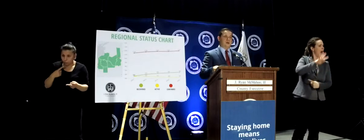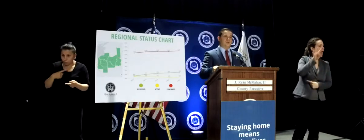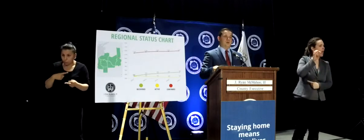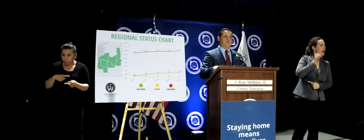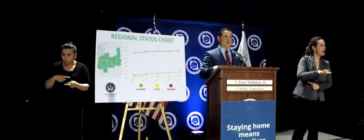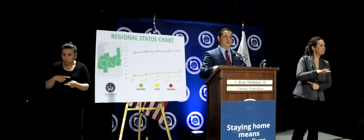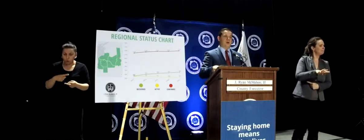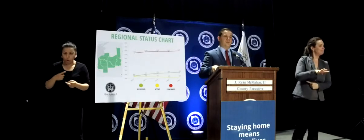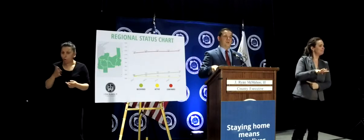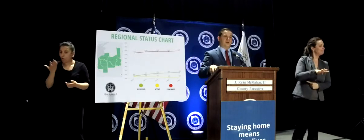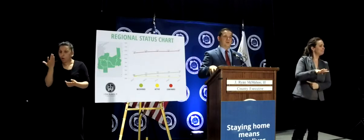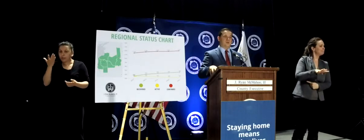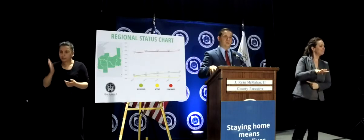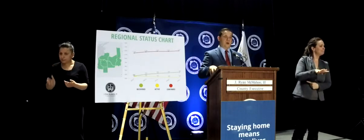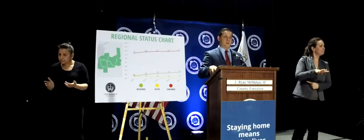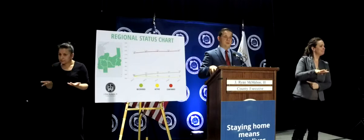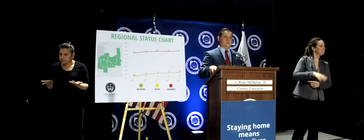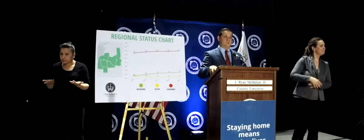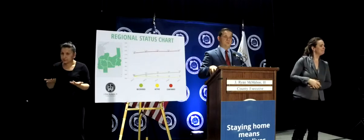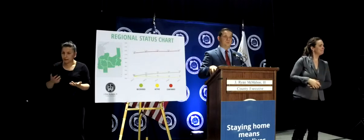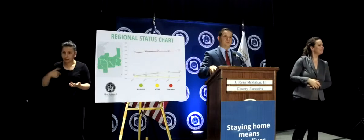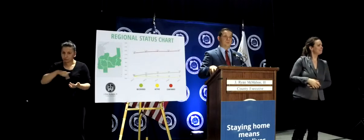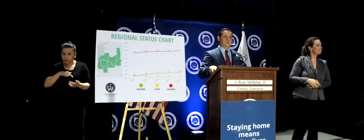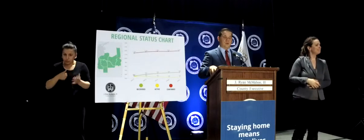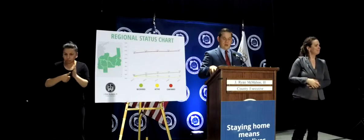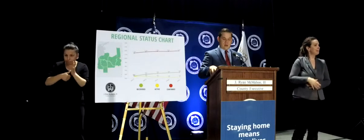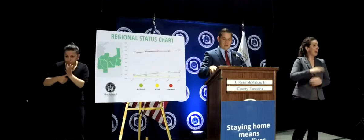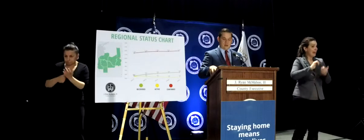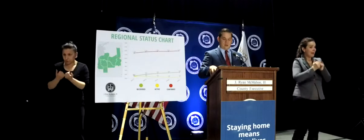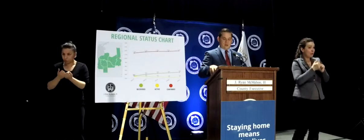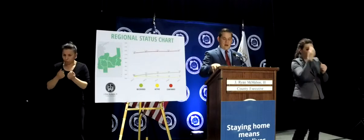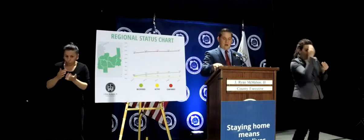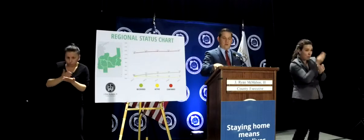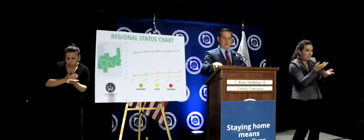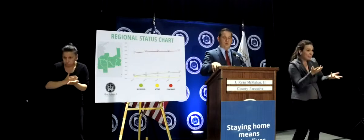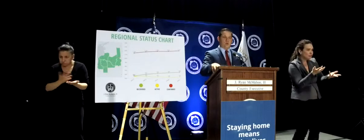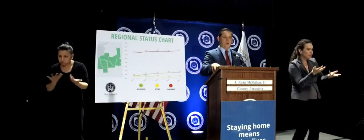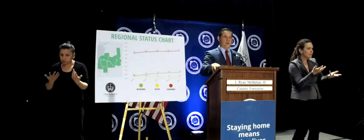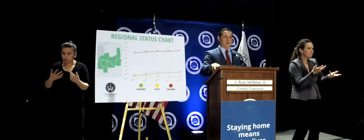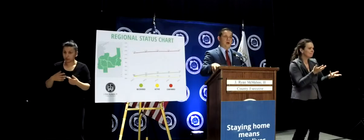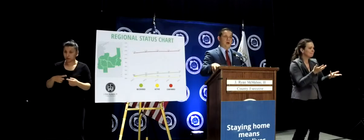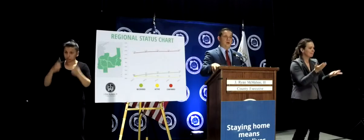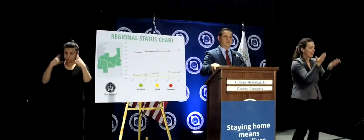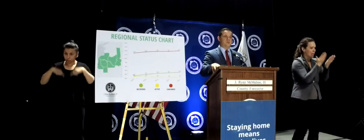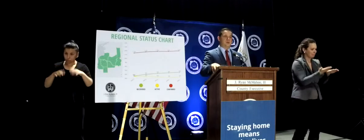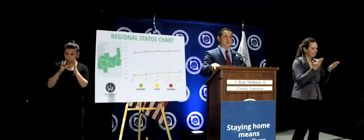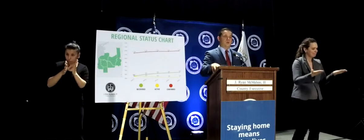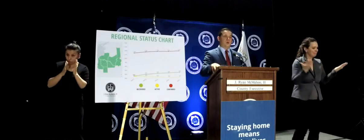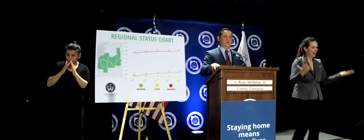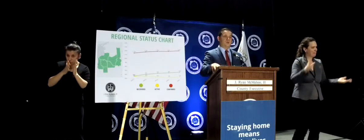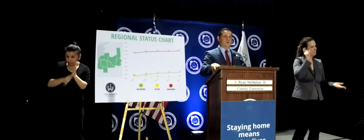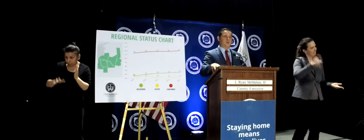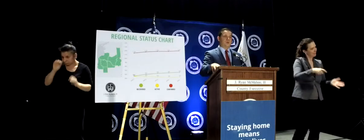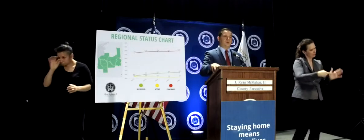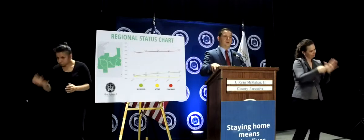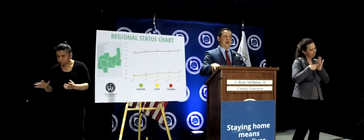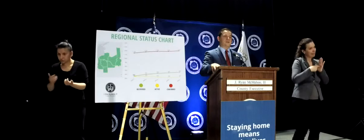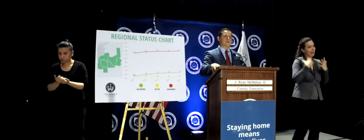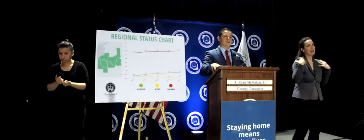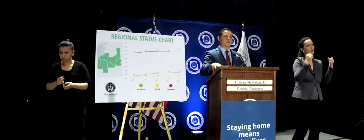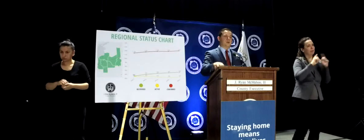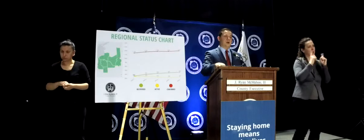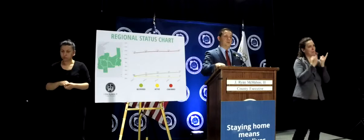and input from our public health departments. And the how and the who is being worked through